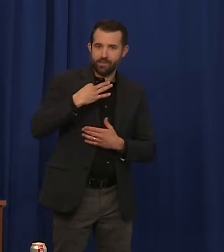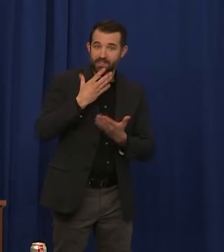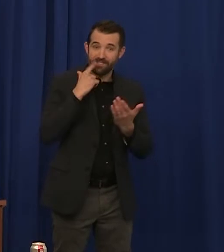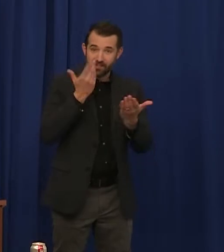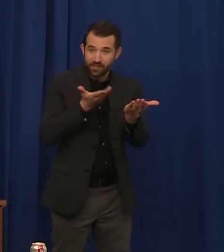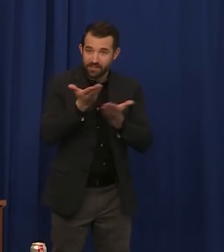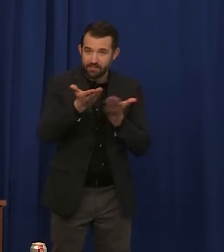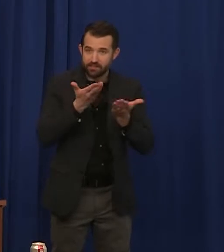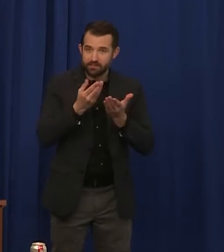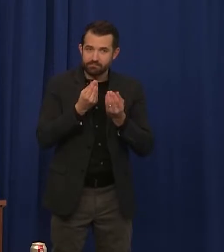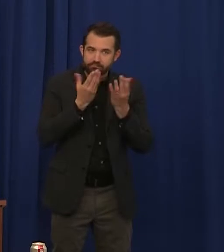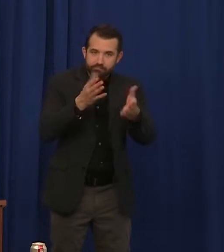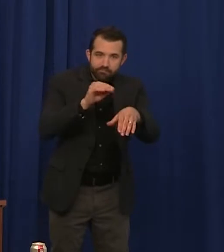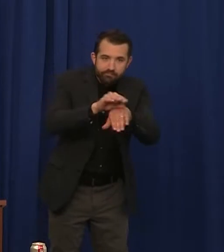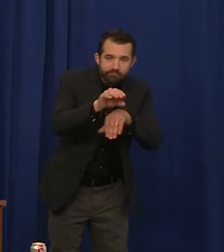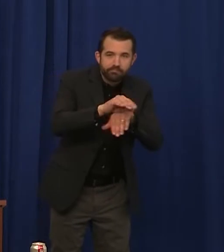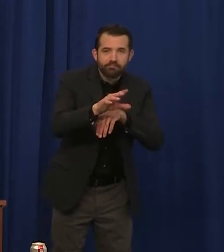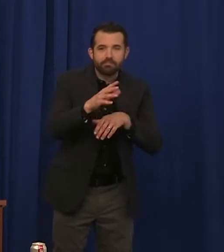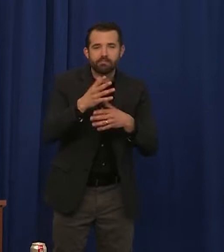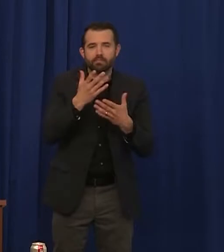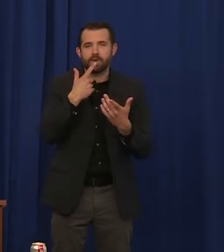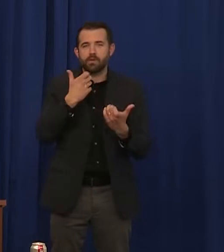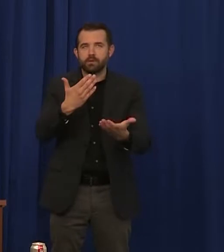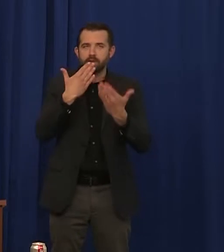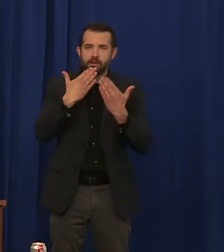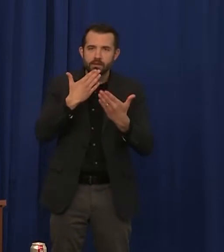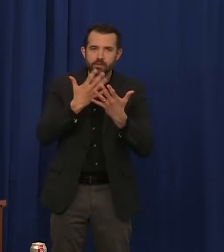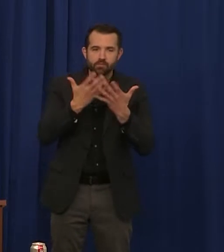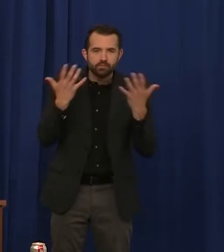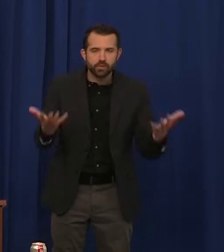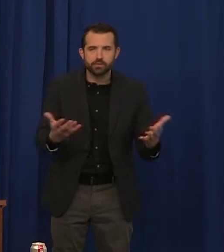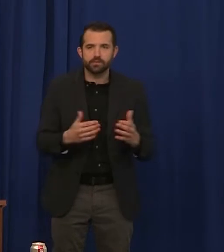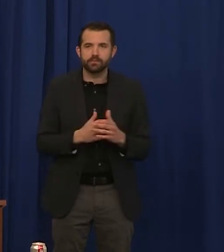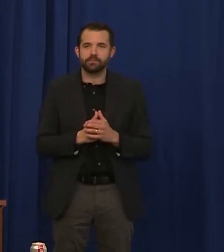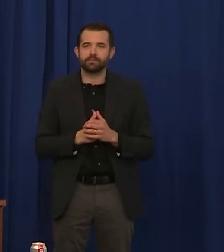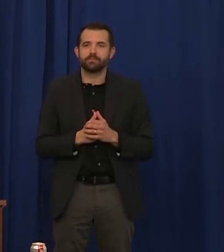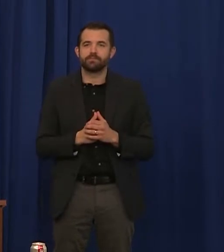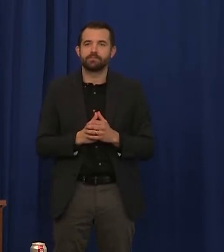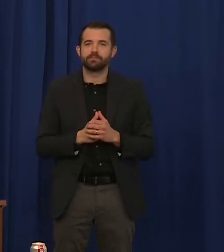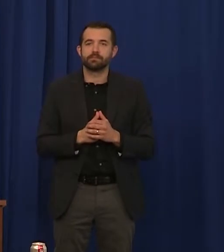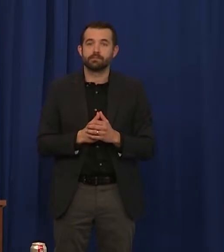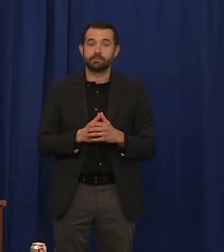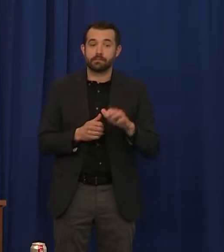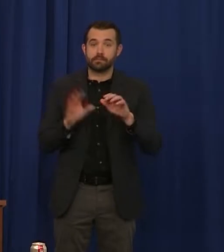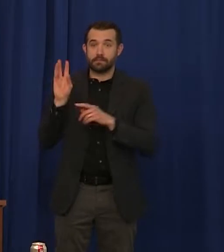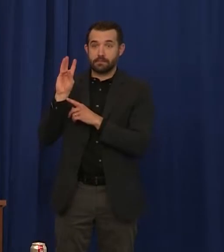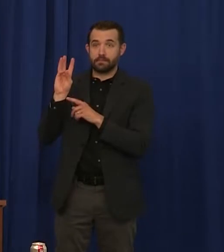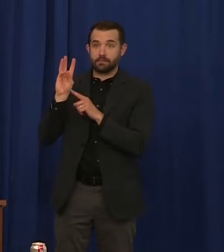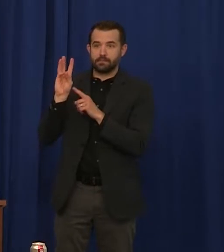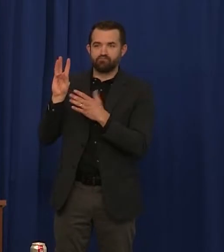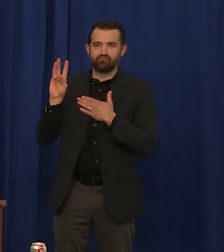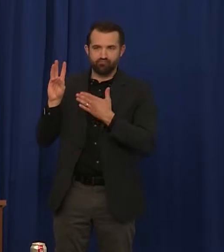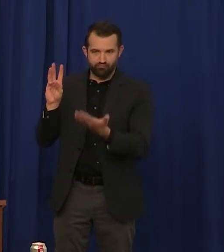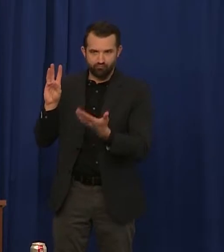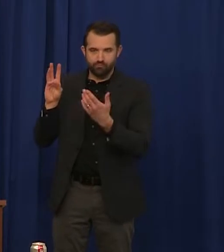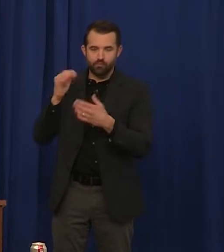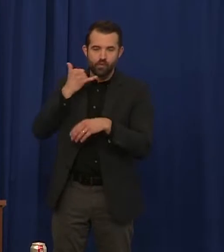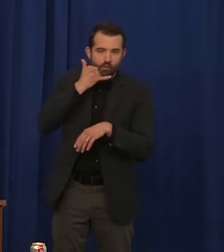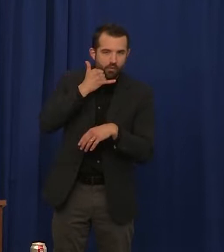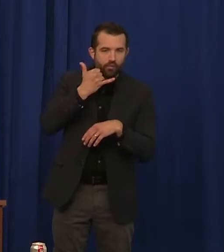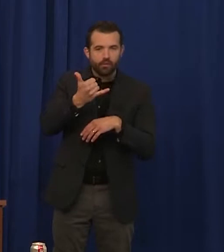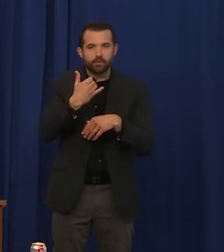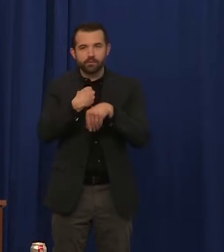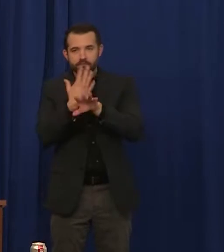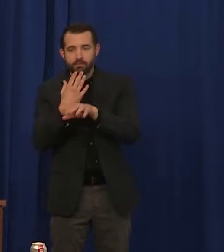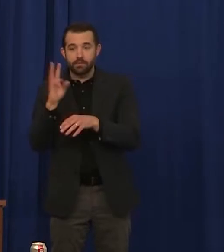these services telephonically, and the 2 individuals who have offered to go into the facilities themselves